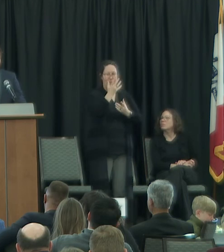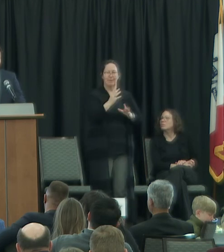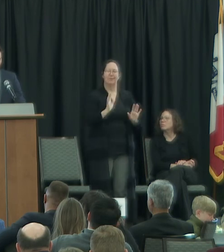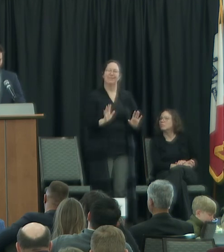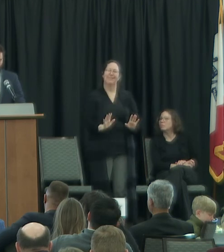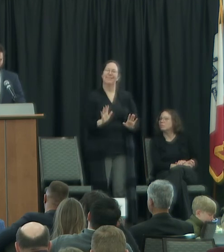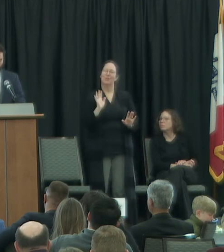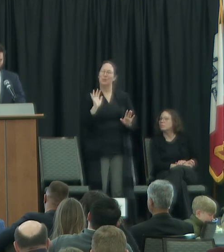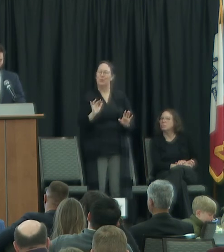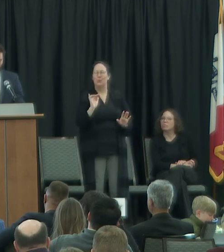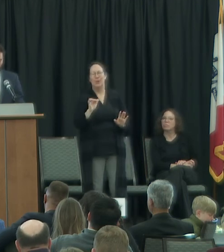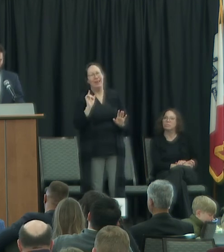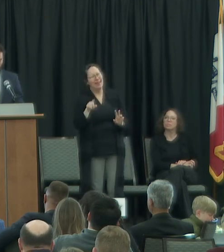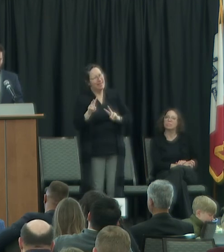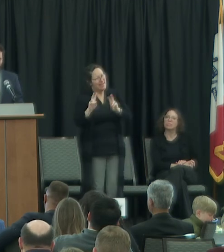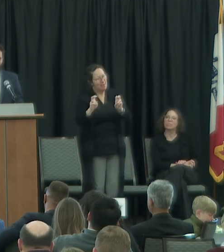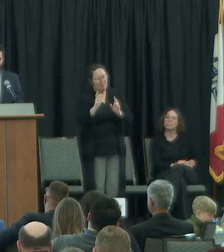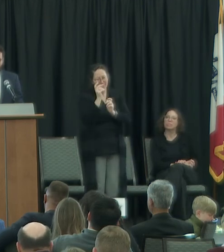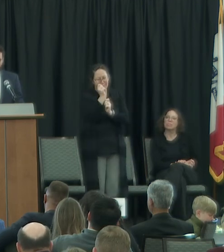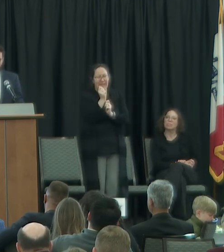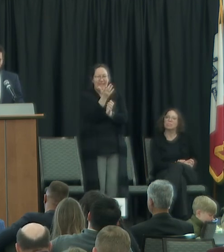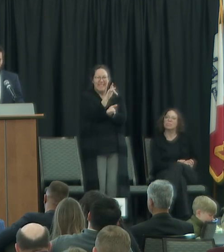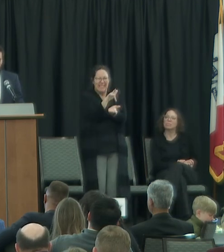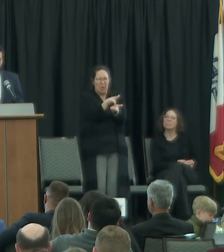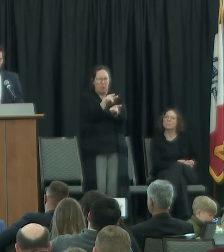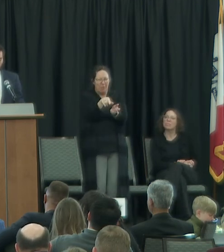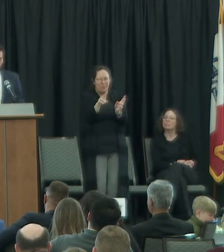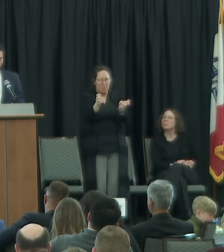a very interesting topic, because at the heart of it,